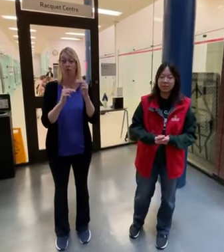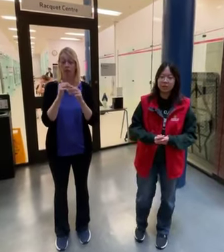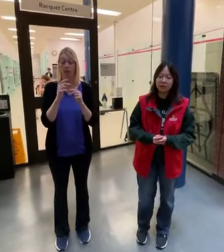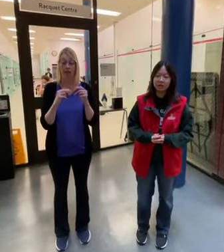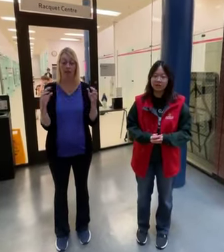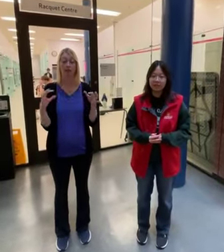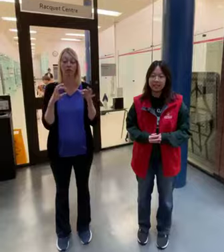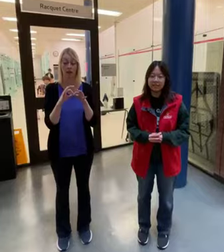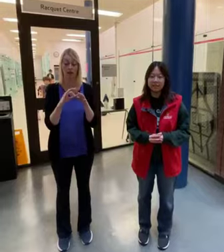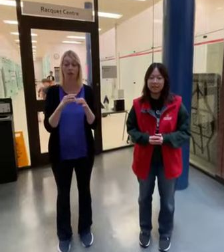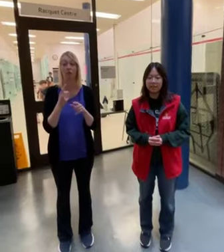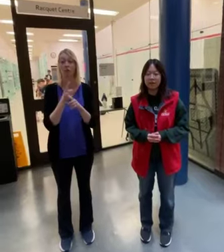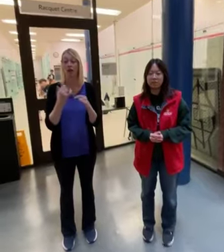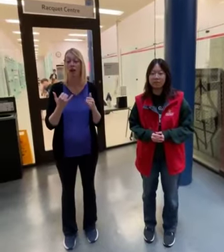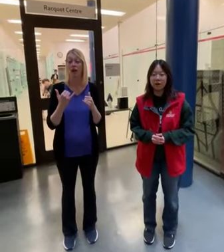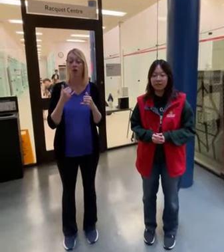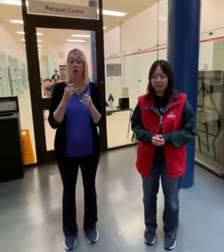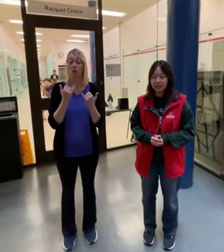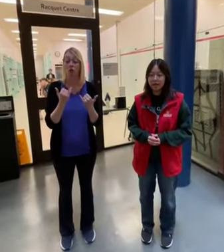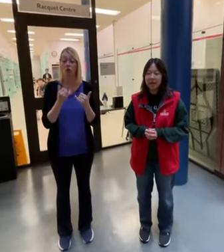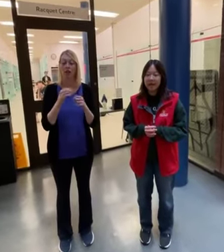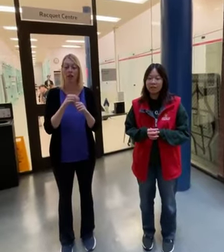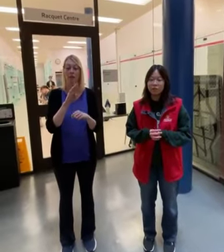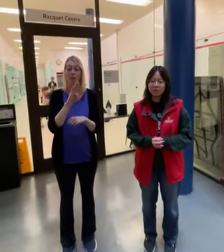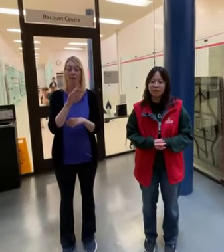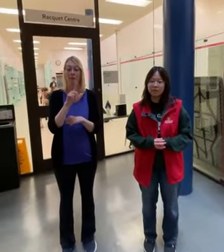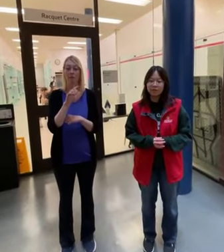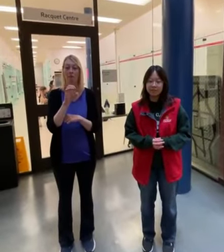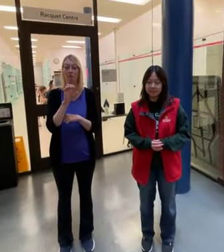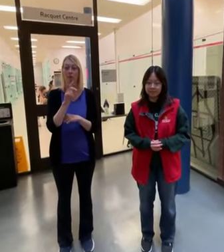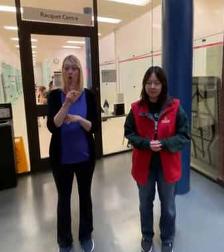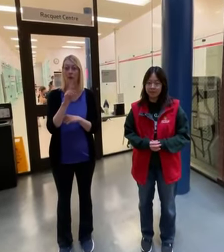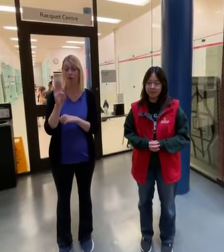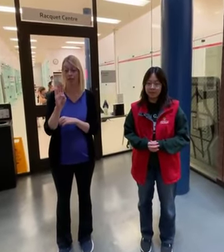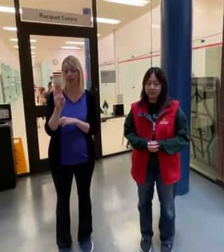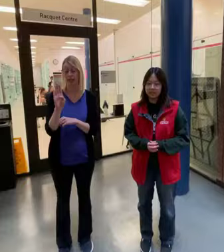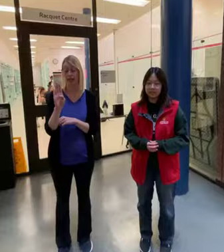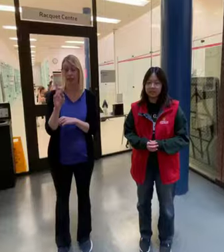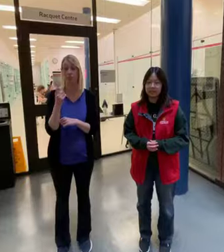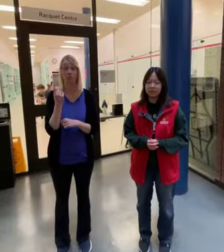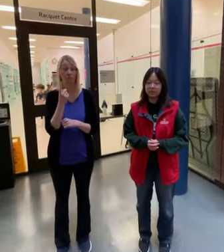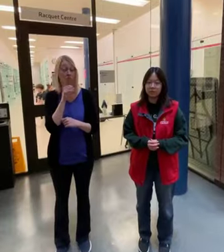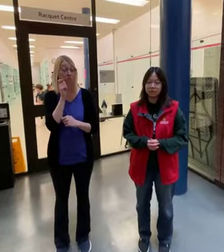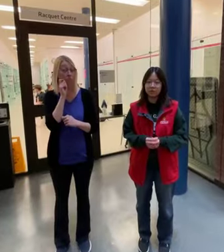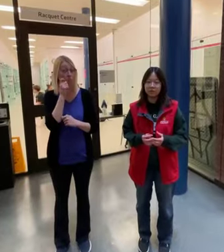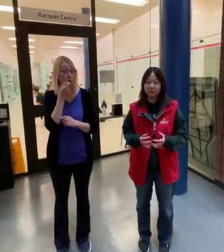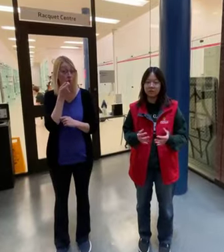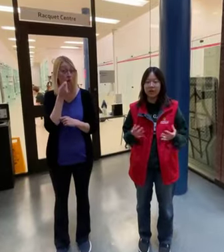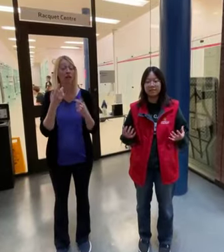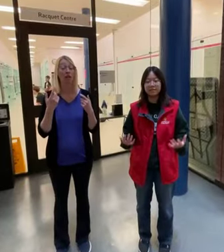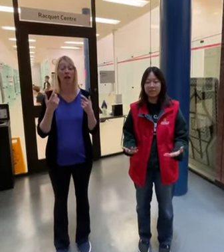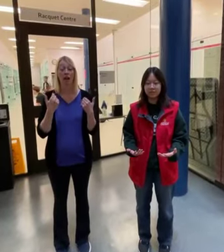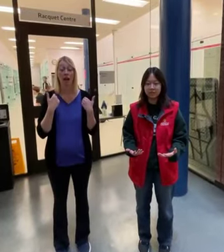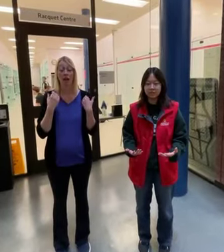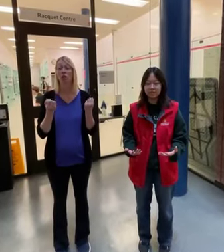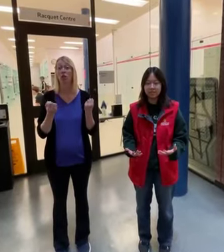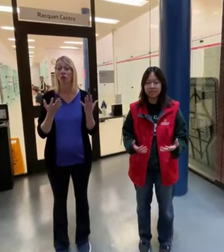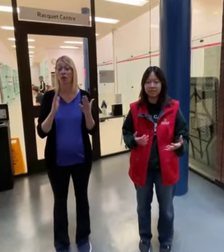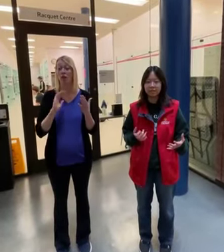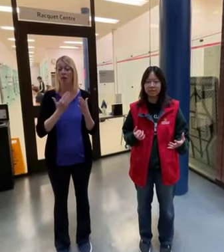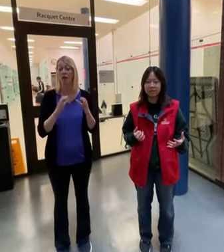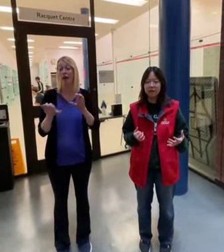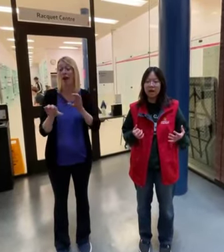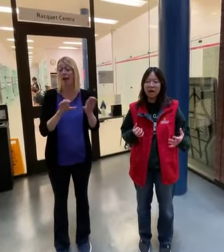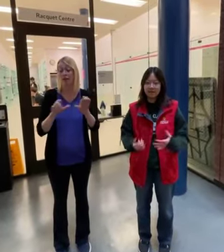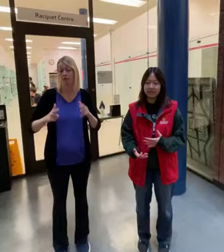little more specific, we are currently in kinesiology block B, and so something really neat about block B is that it does host a bunch of our active living